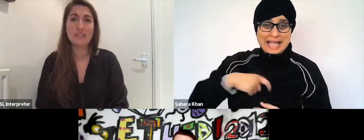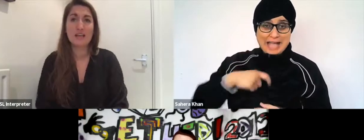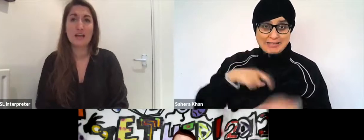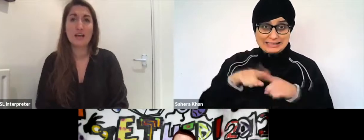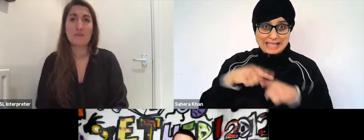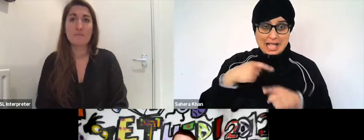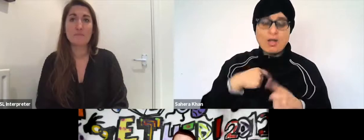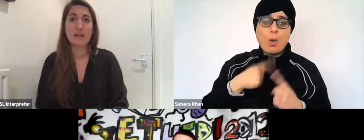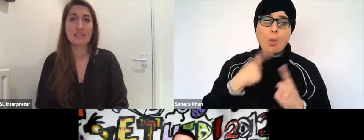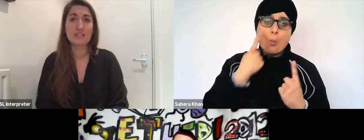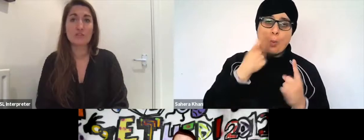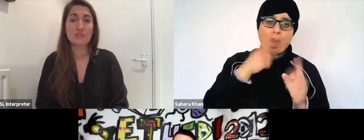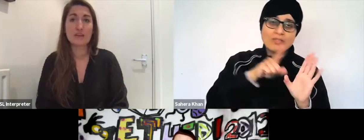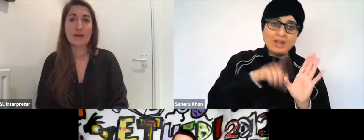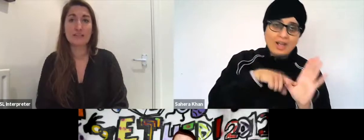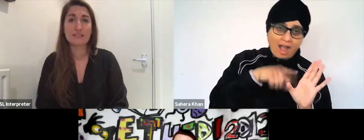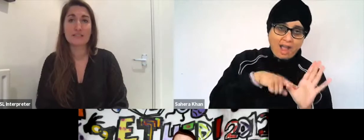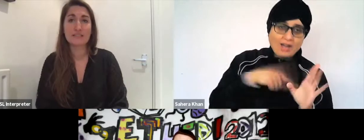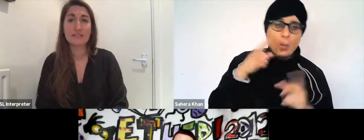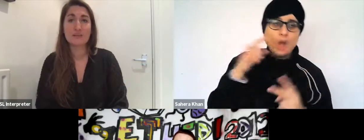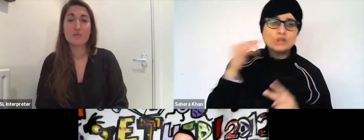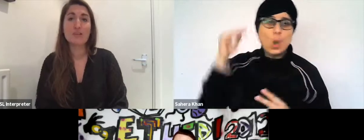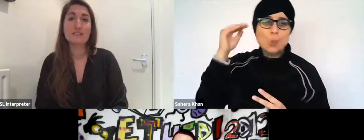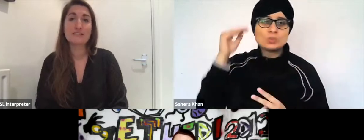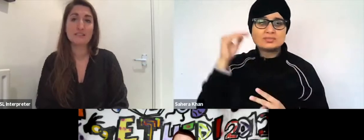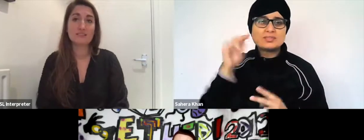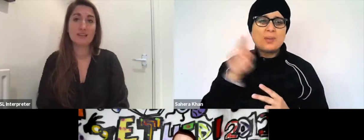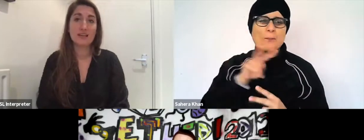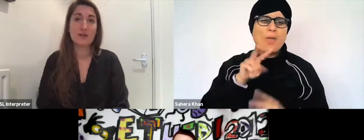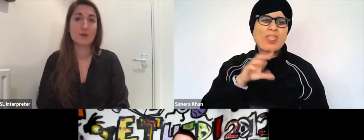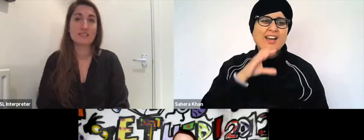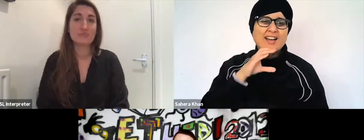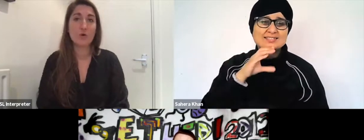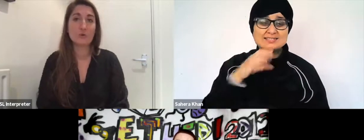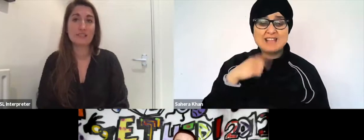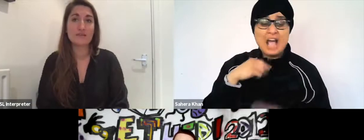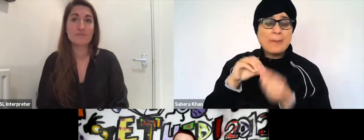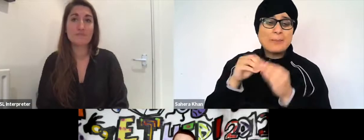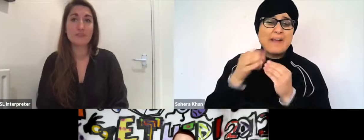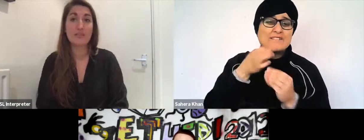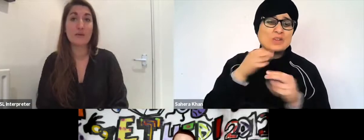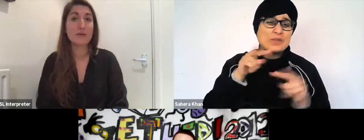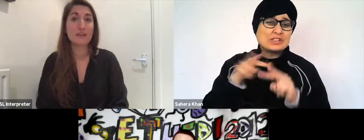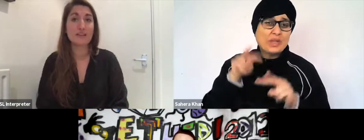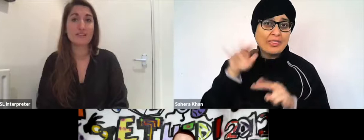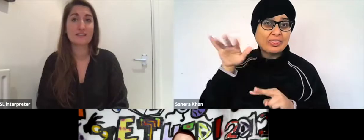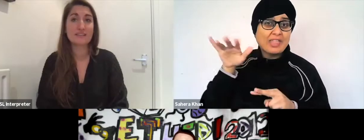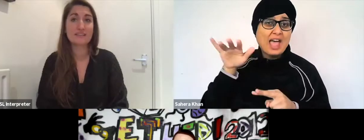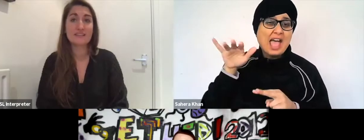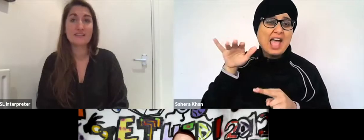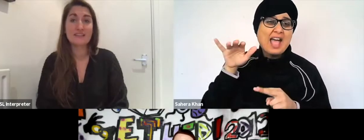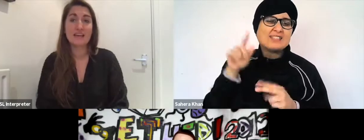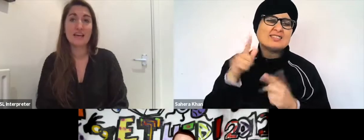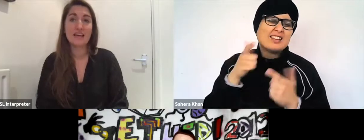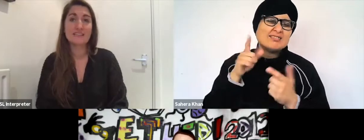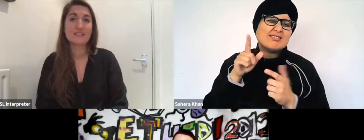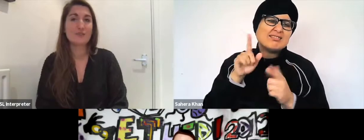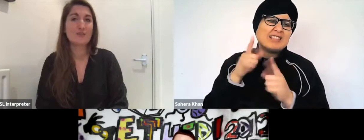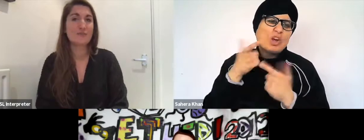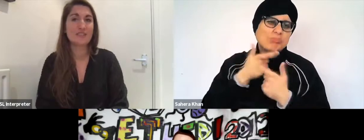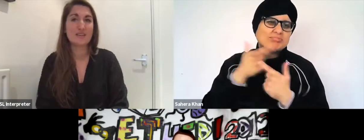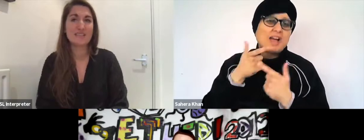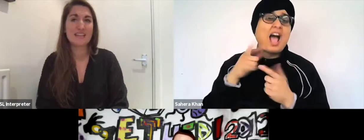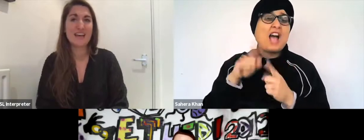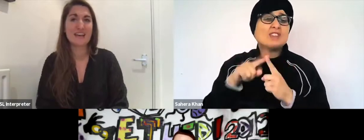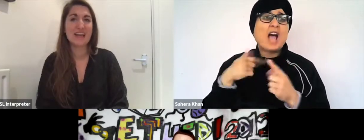one, and it's got two characters in. One's younger and one's a bit older, and they're both cousins. And there's a